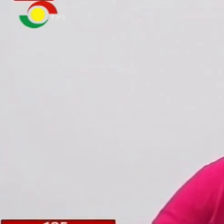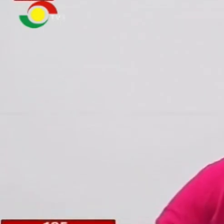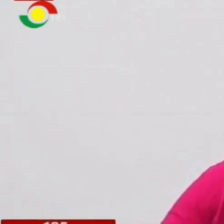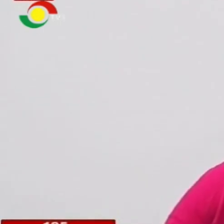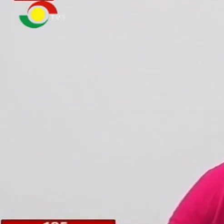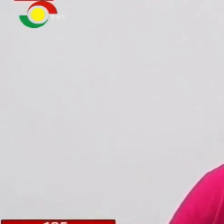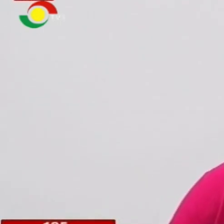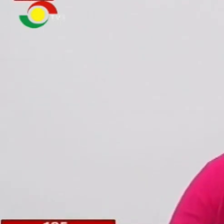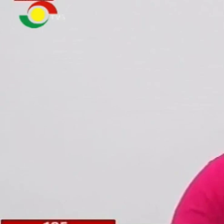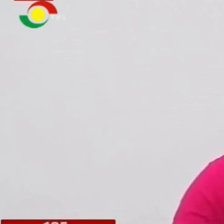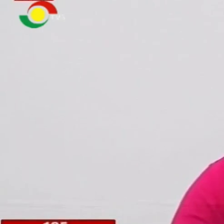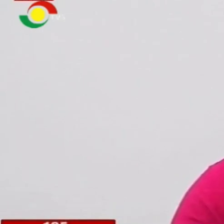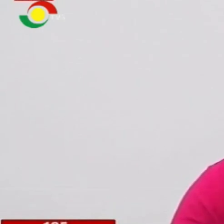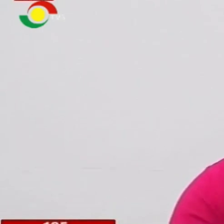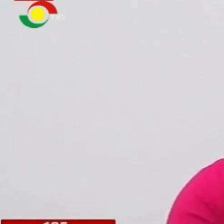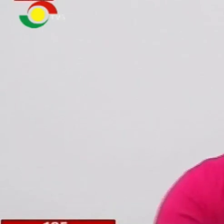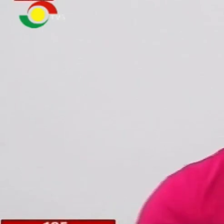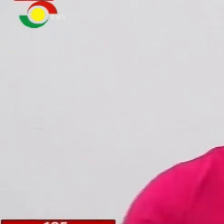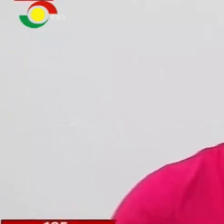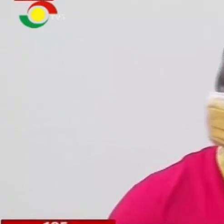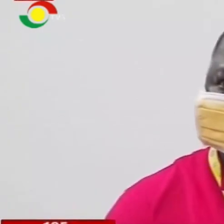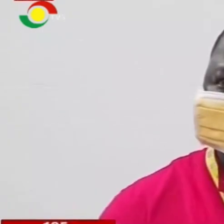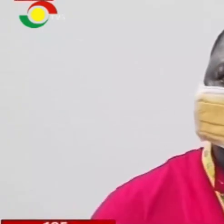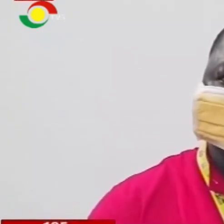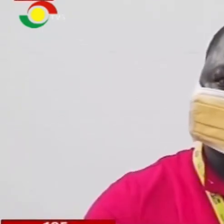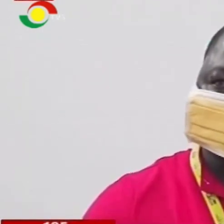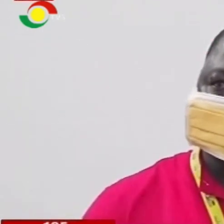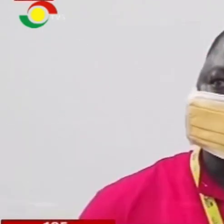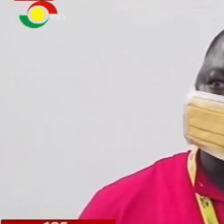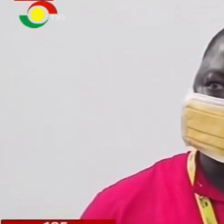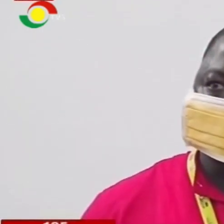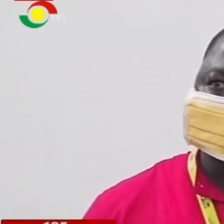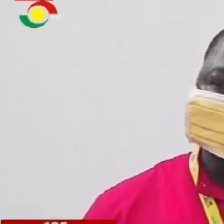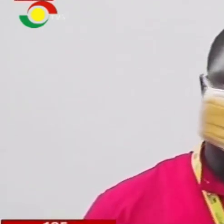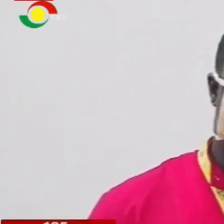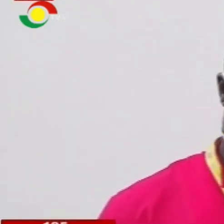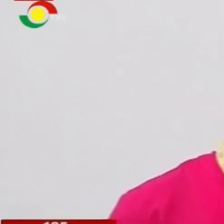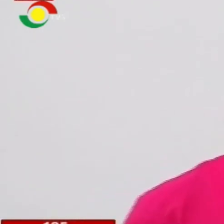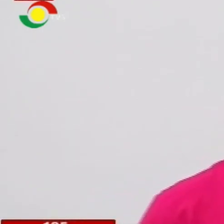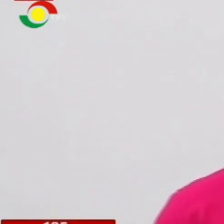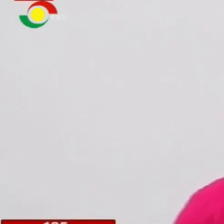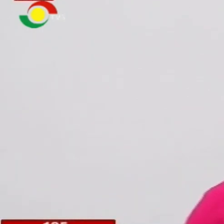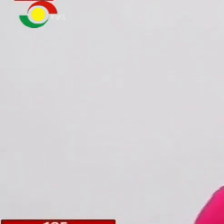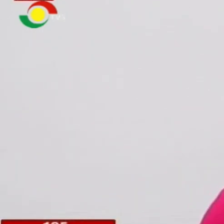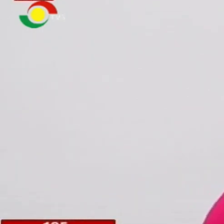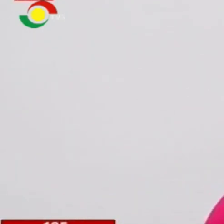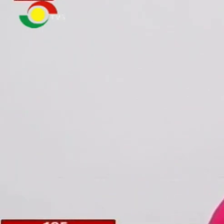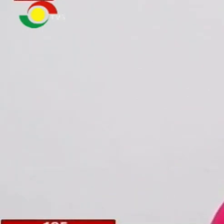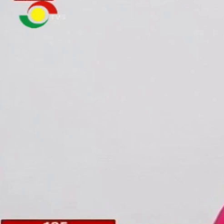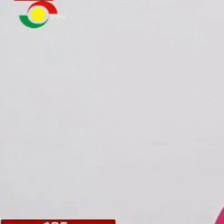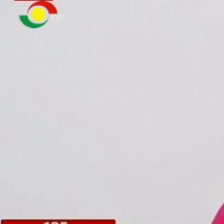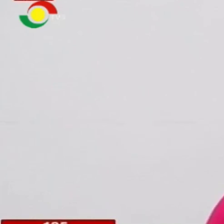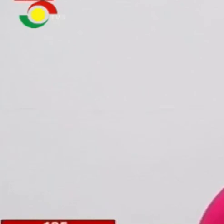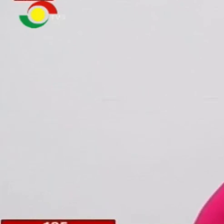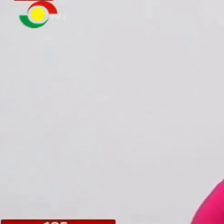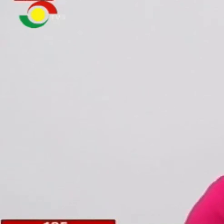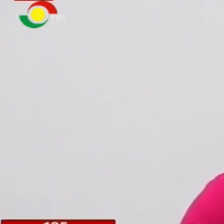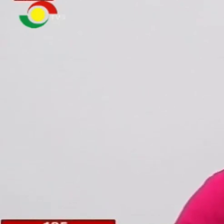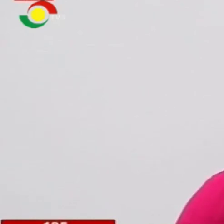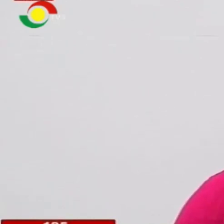no, no, no, no, no, no, no, sisters no, brothers no, no, no, no, no, no, no, no,